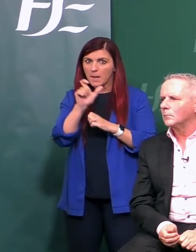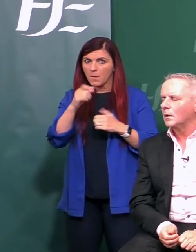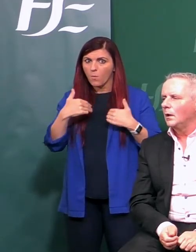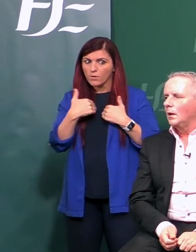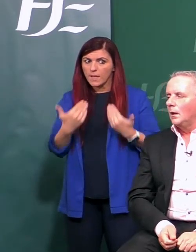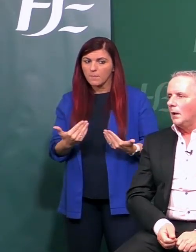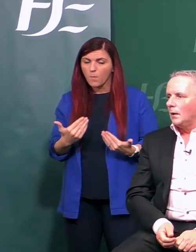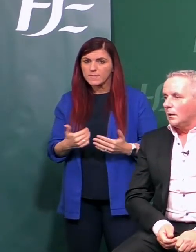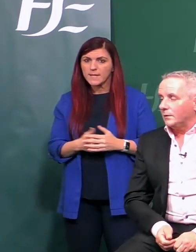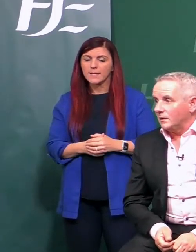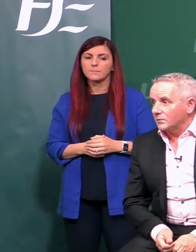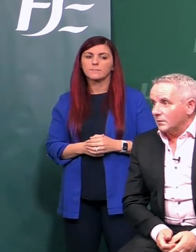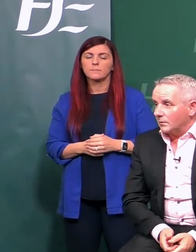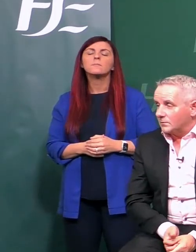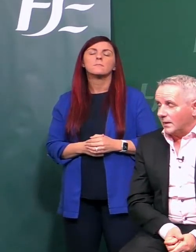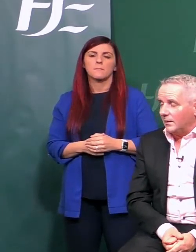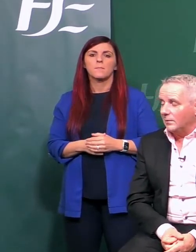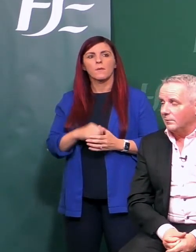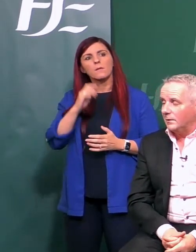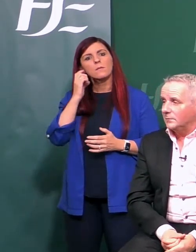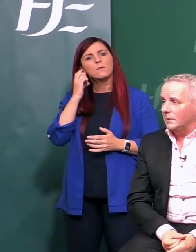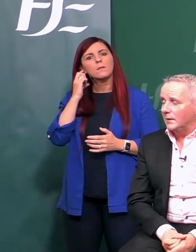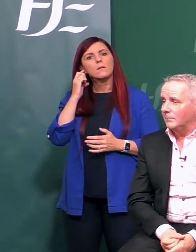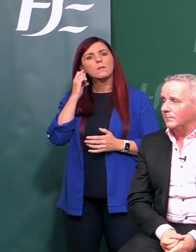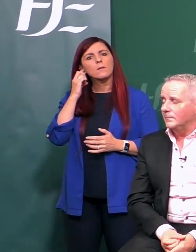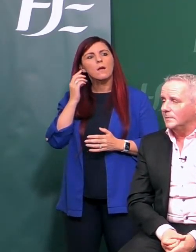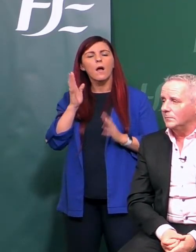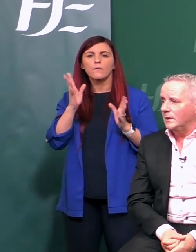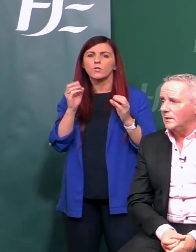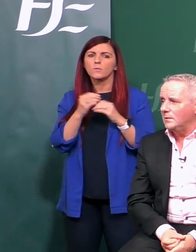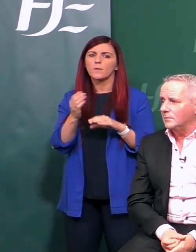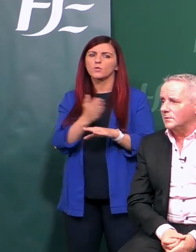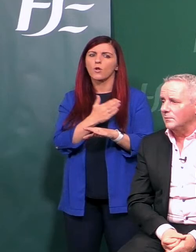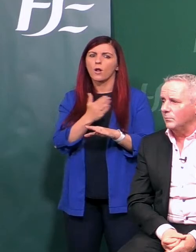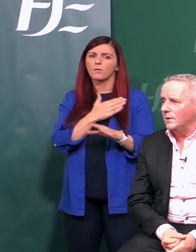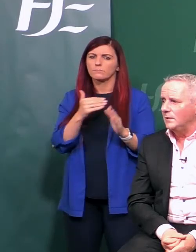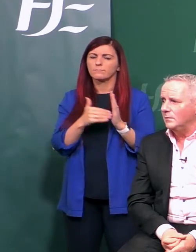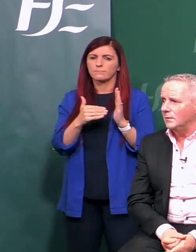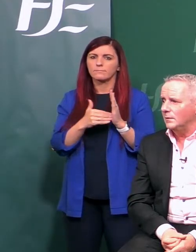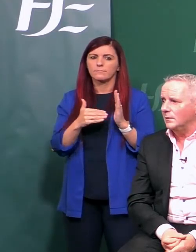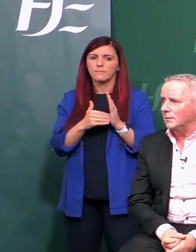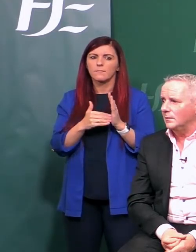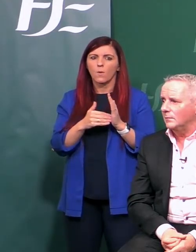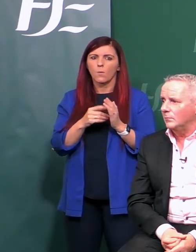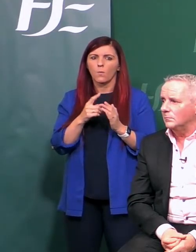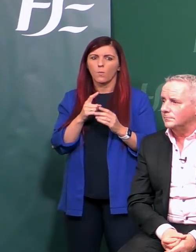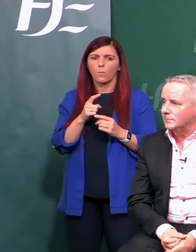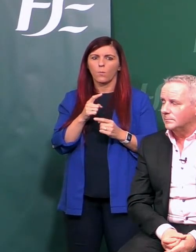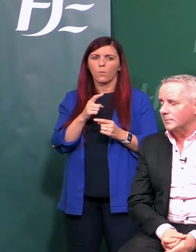moment? I think, as I said earlier on, Stephen,